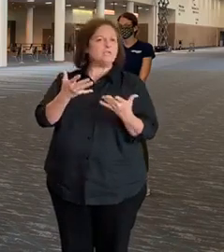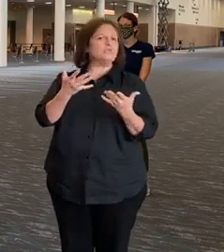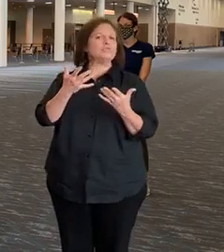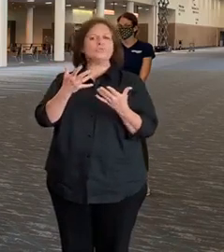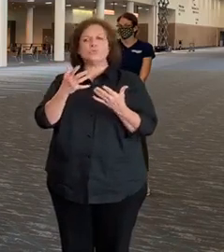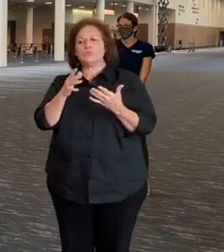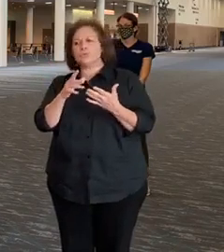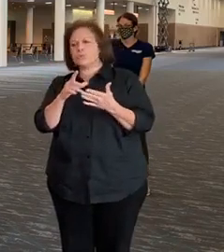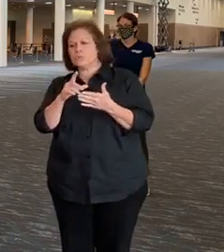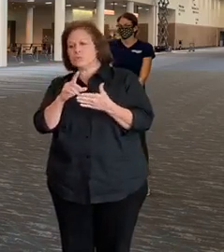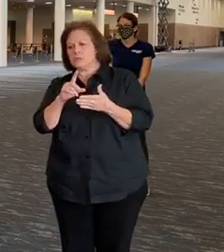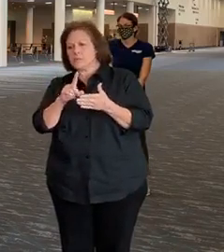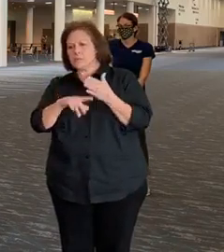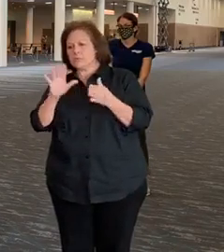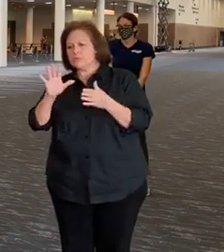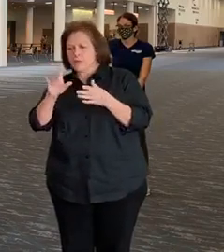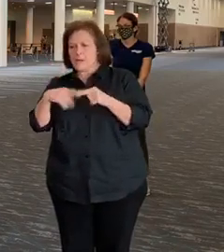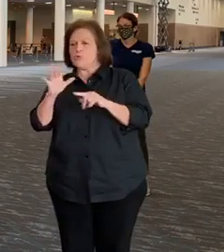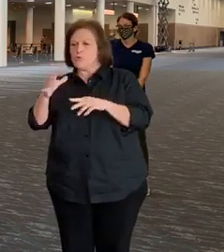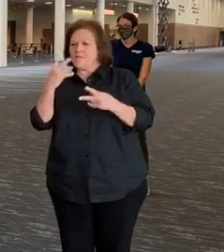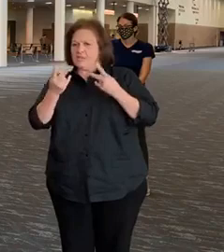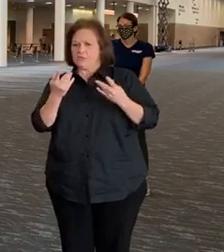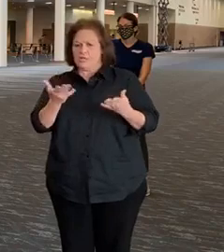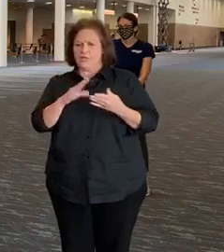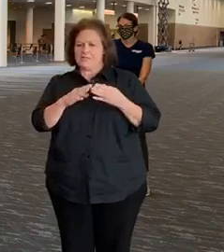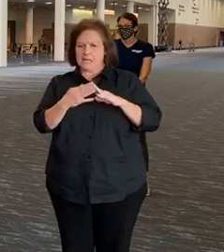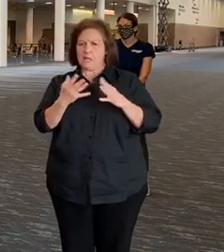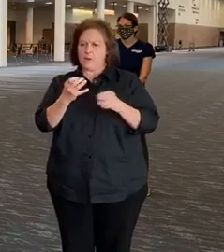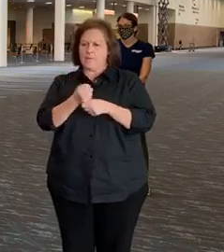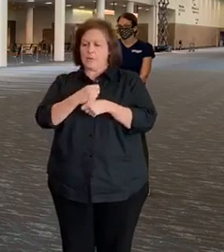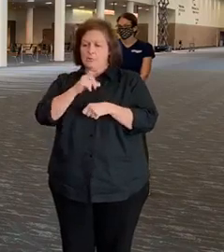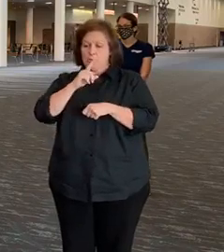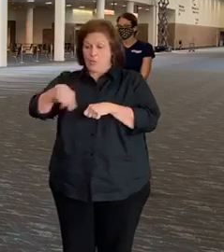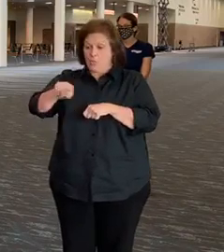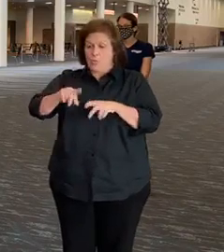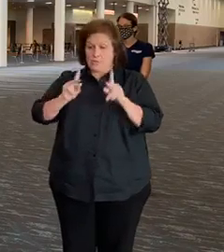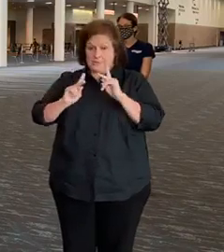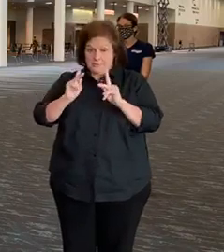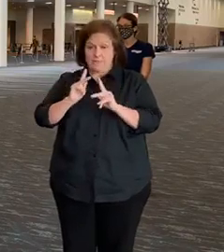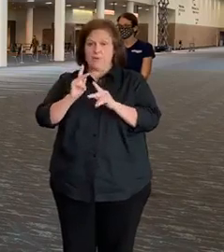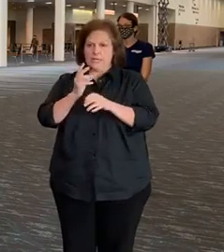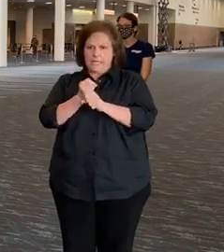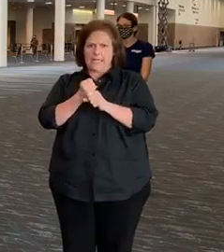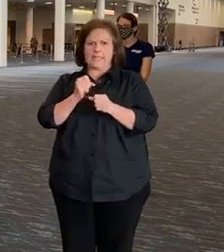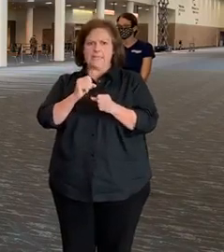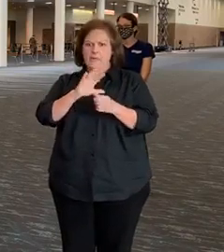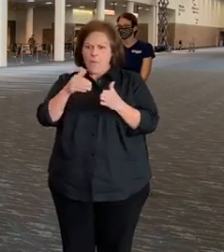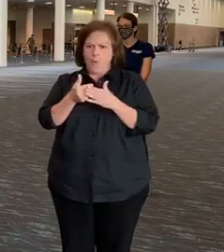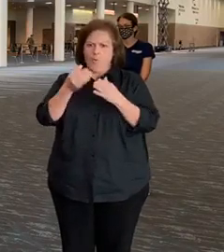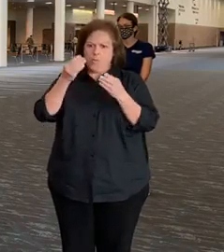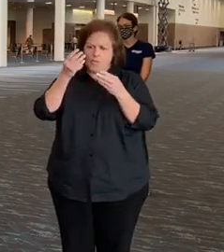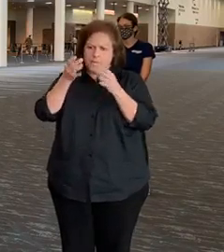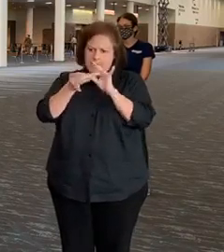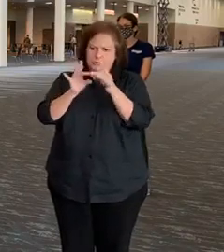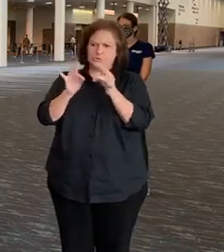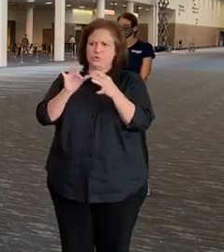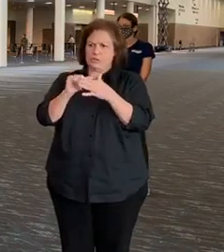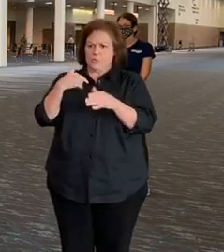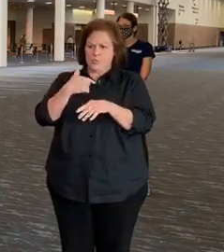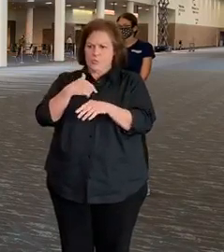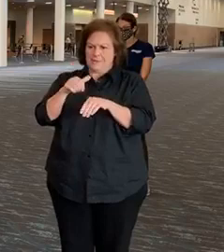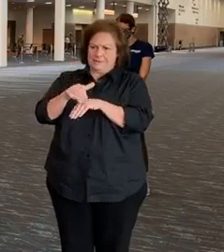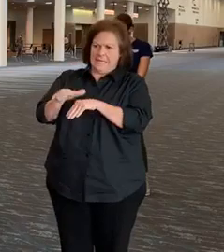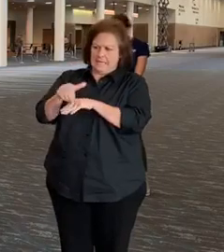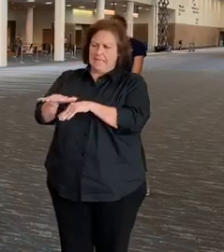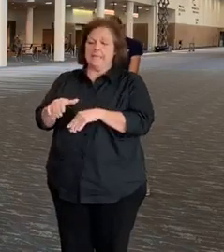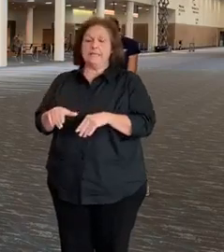and your visit here in our city. And we want to make sure that you're getting the latest and greatest message that we can give. Other than that, we continue